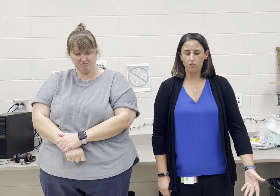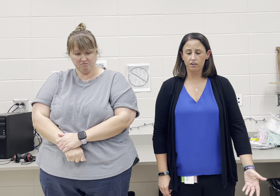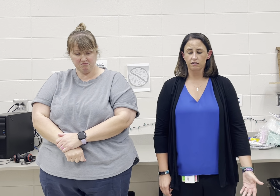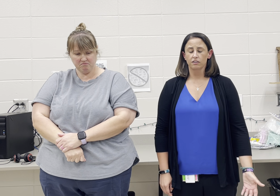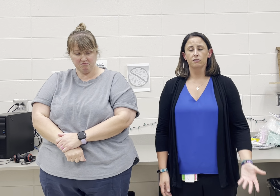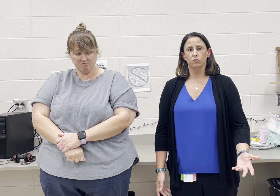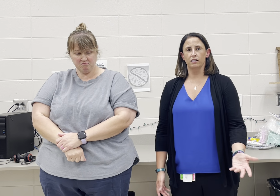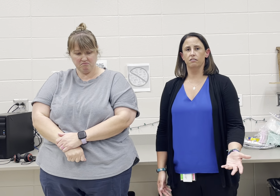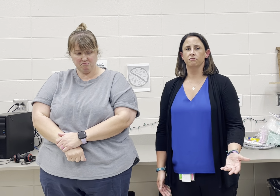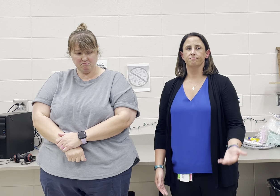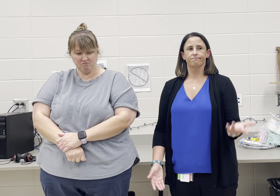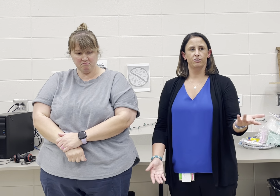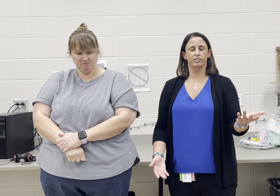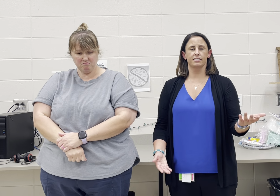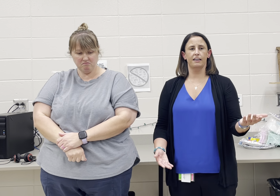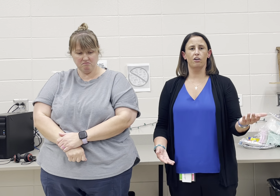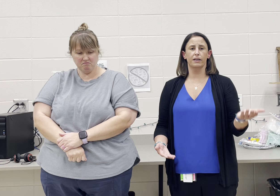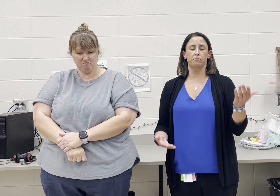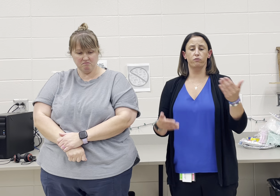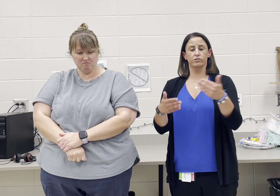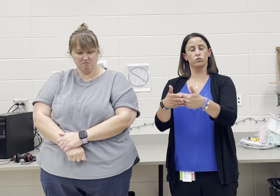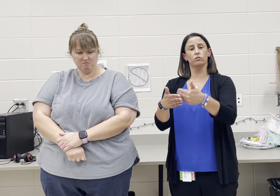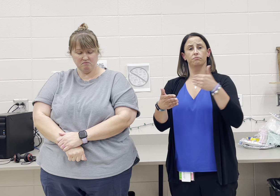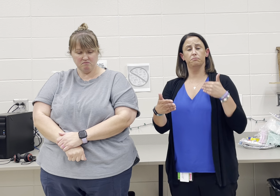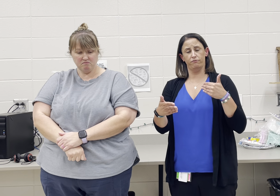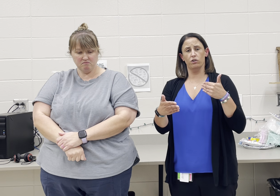Before, well, you could say, okay, before school, before.